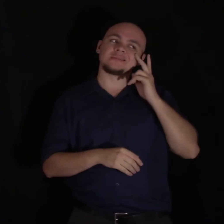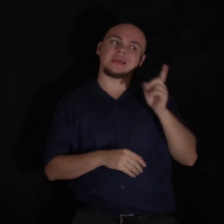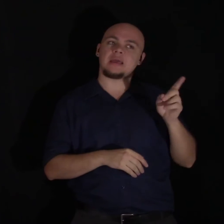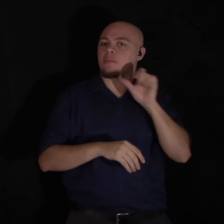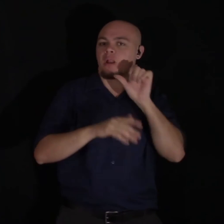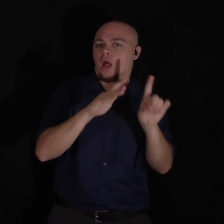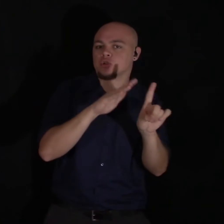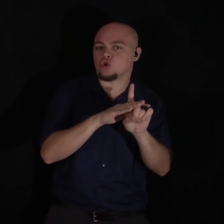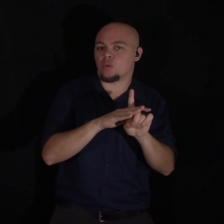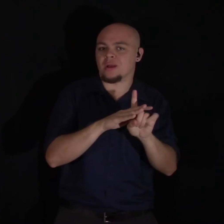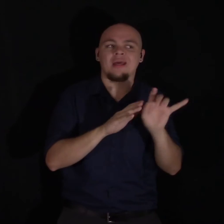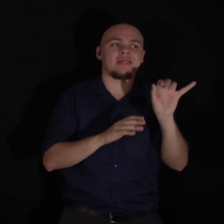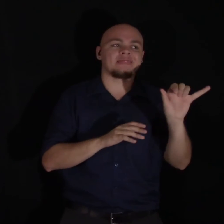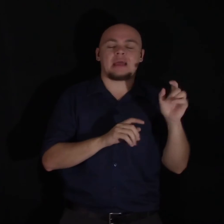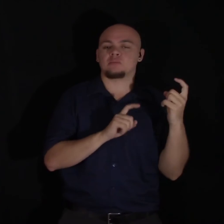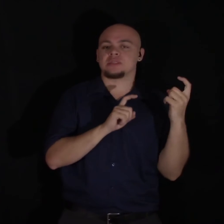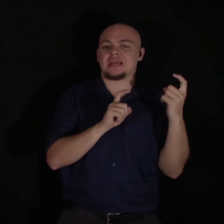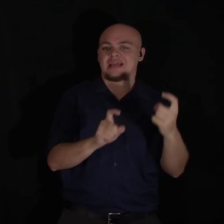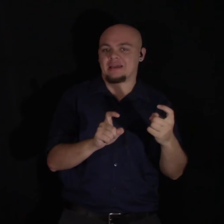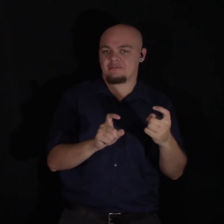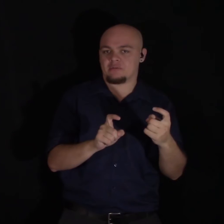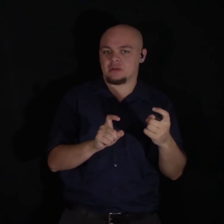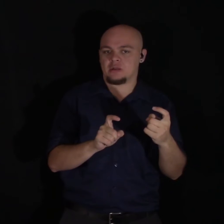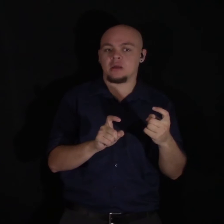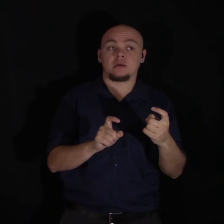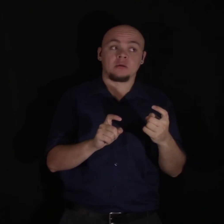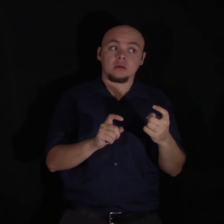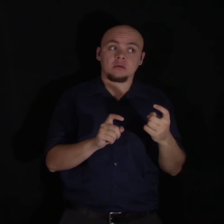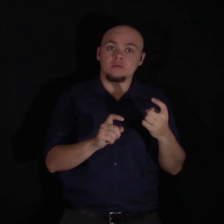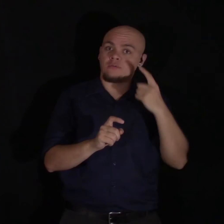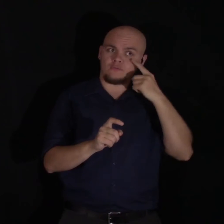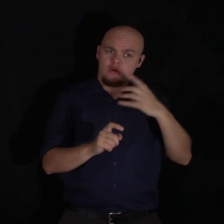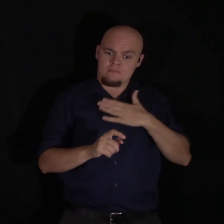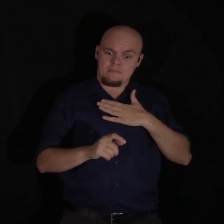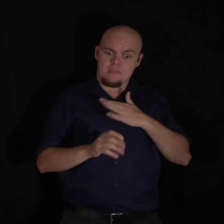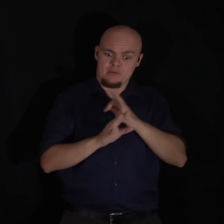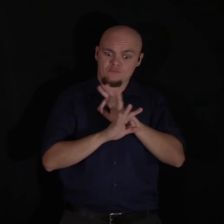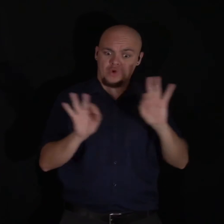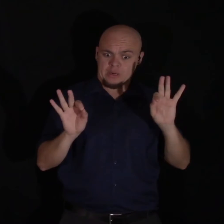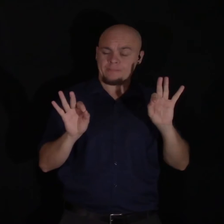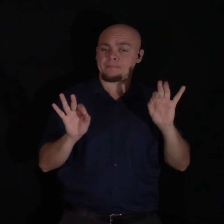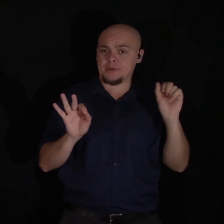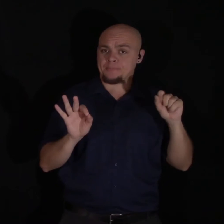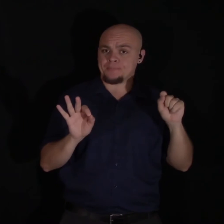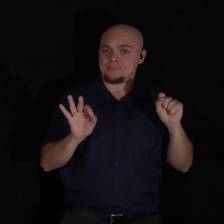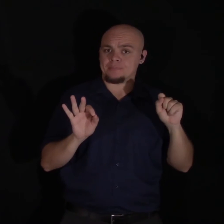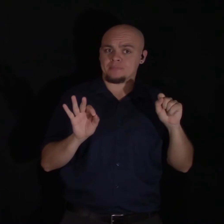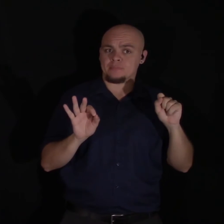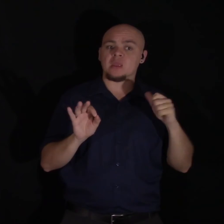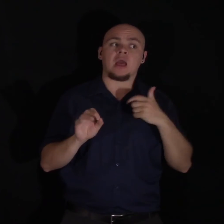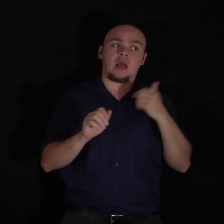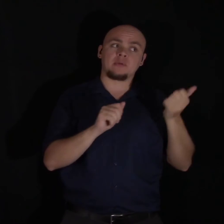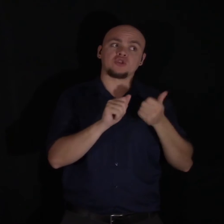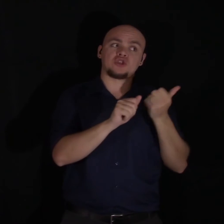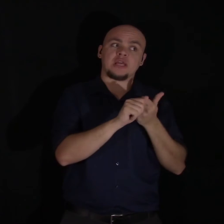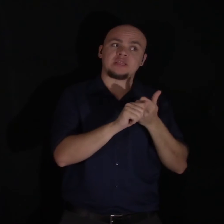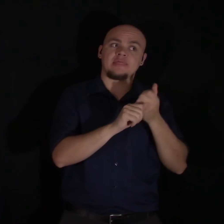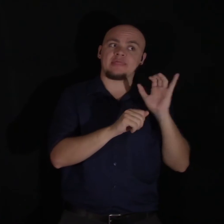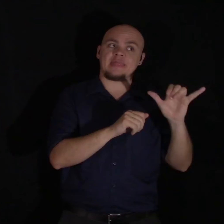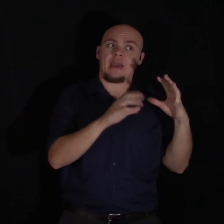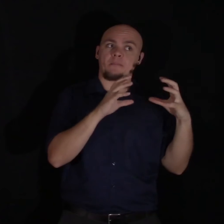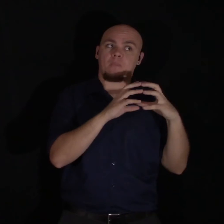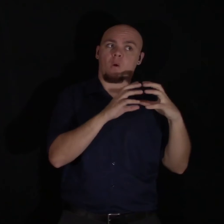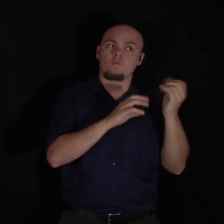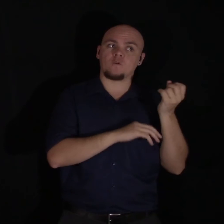showing up, that was a gift in that it gave me my freedom because, let's face it, I've been chasing that ball for 12